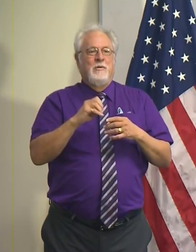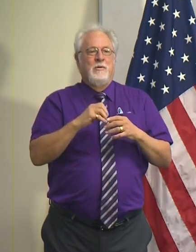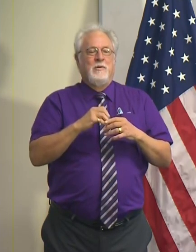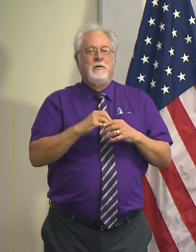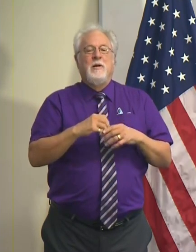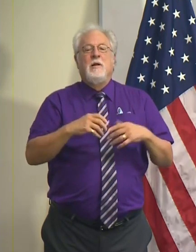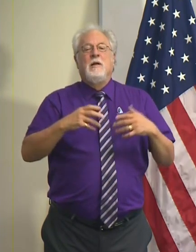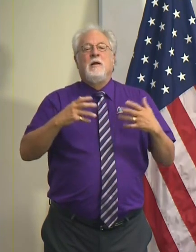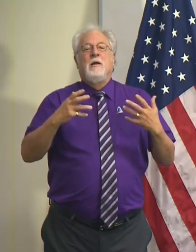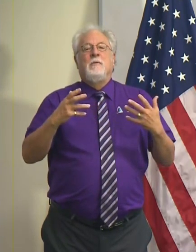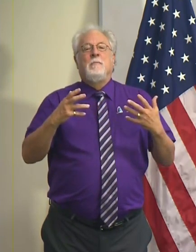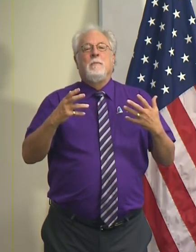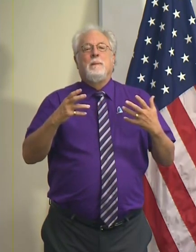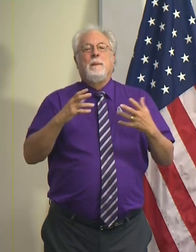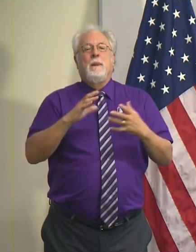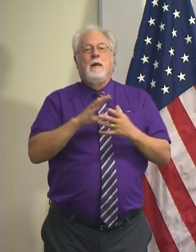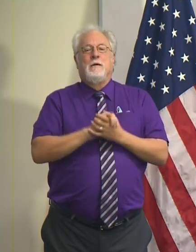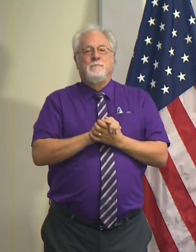So,